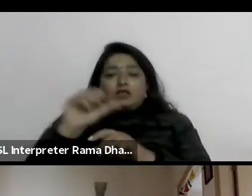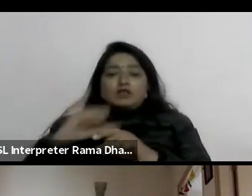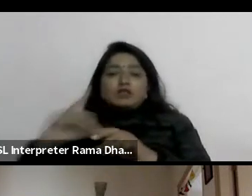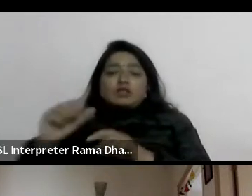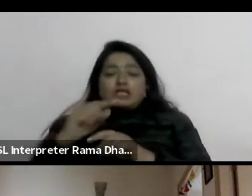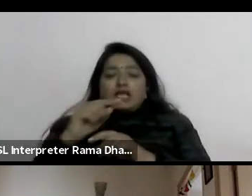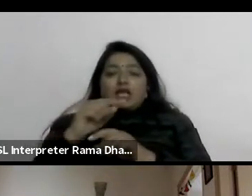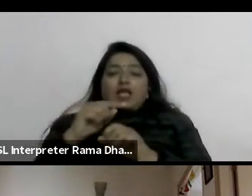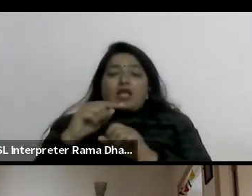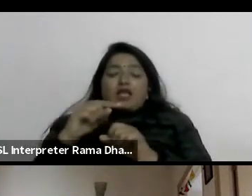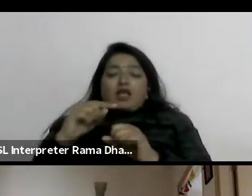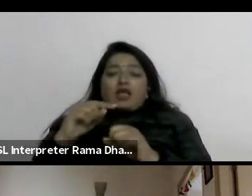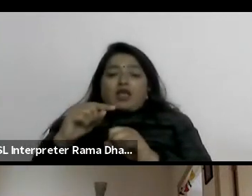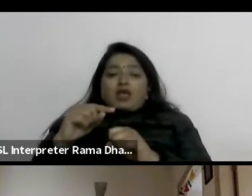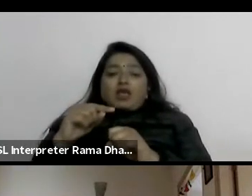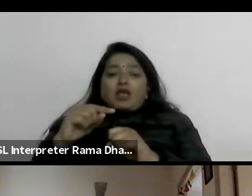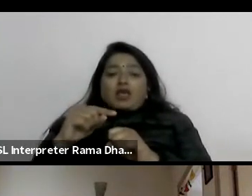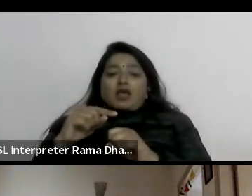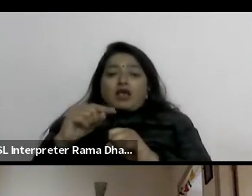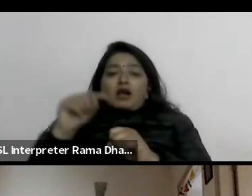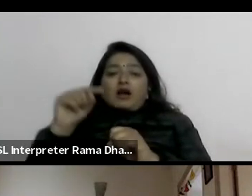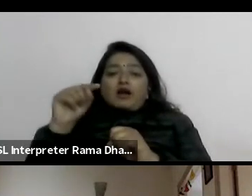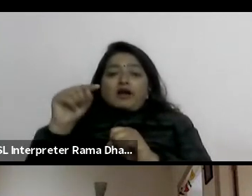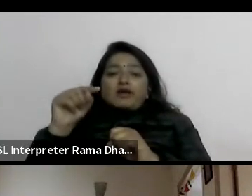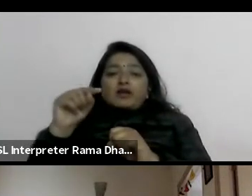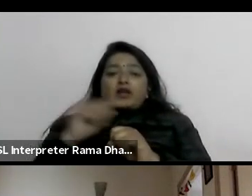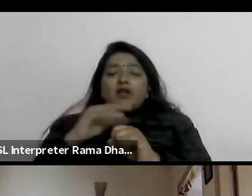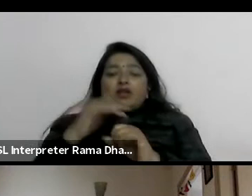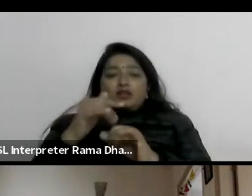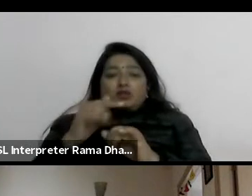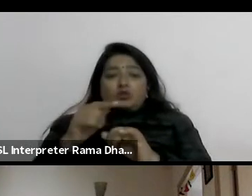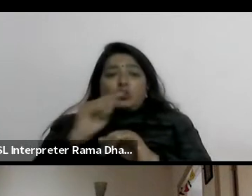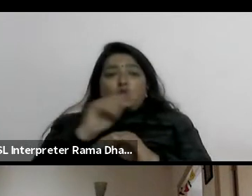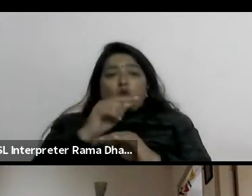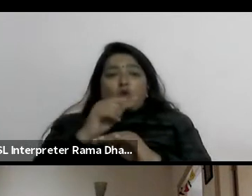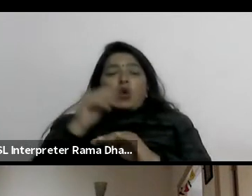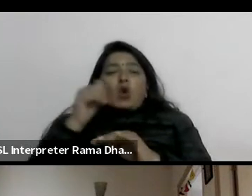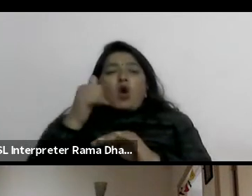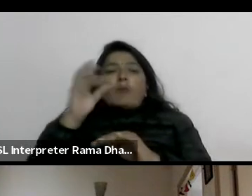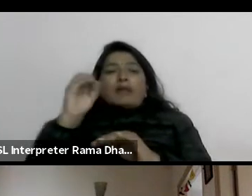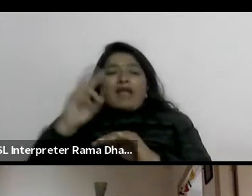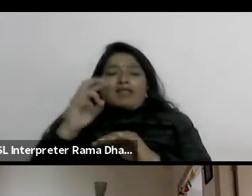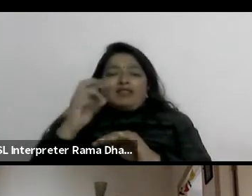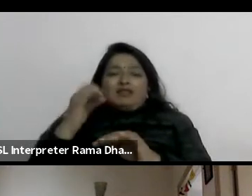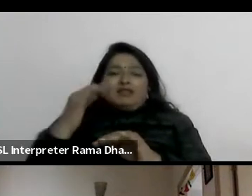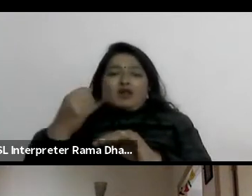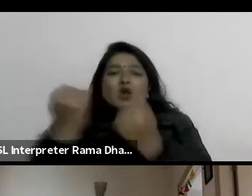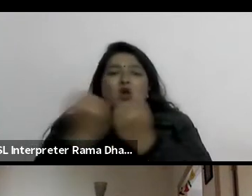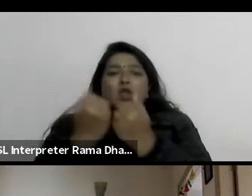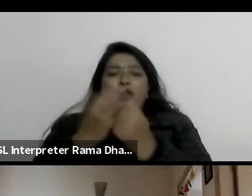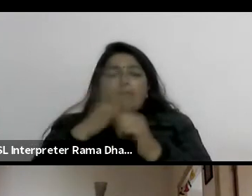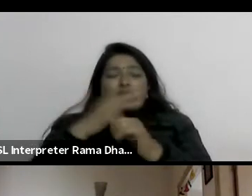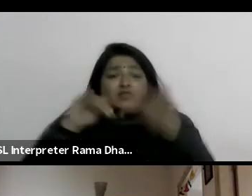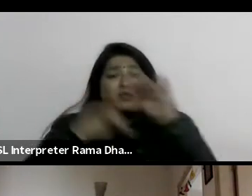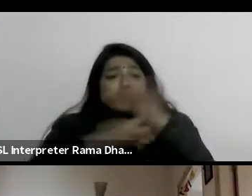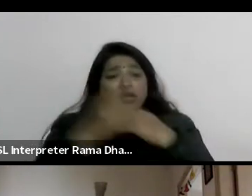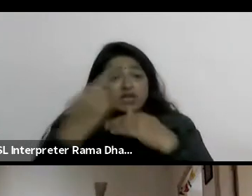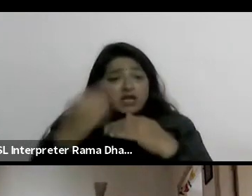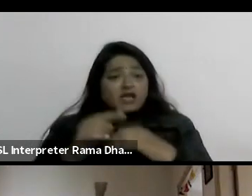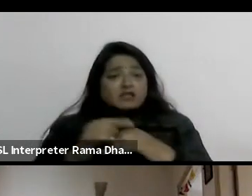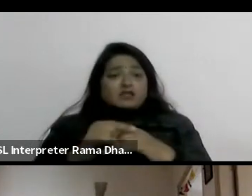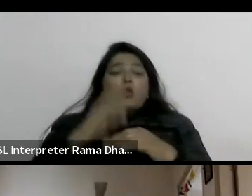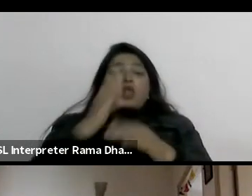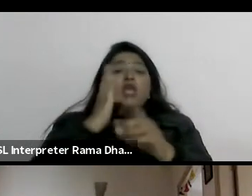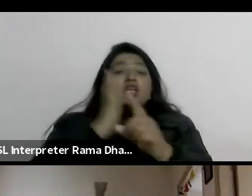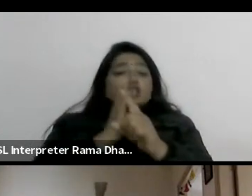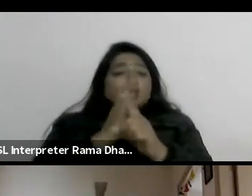clearly to having a victim that needs rescuing, an offender that commits the offense, and has therefore skewed a